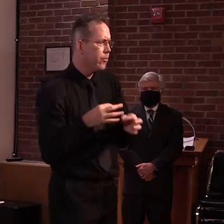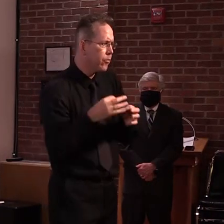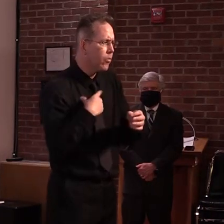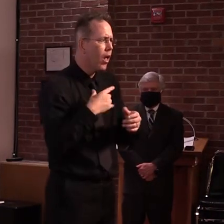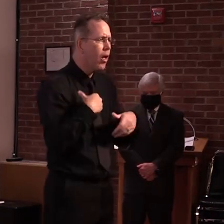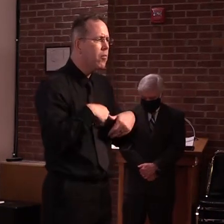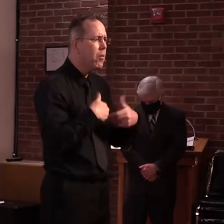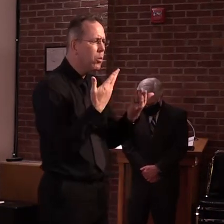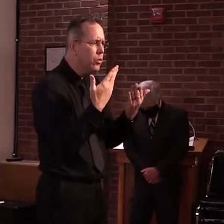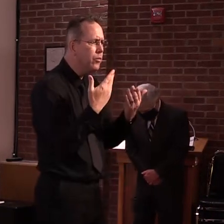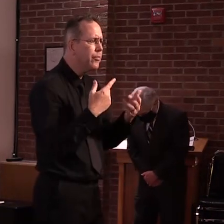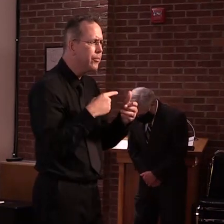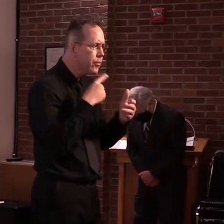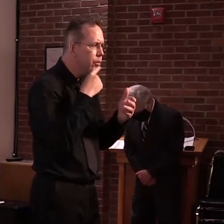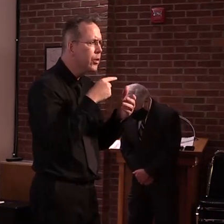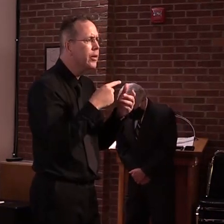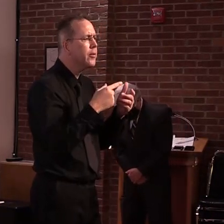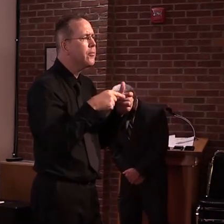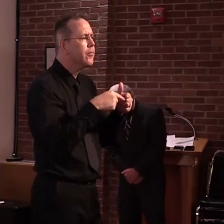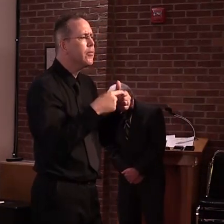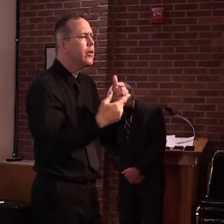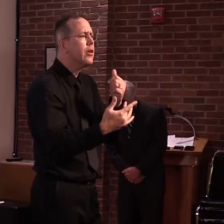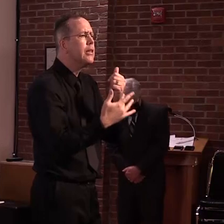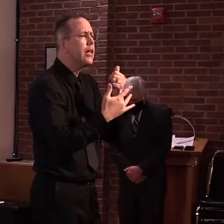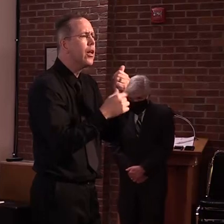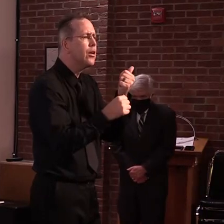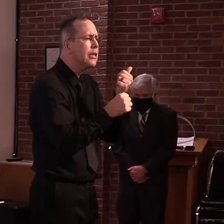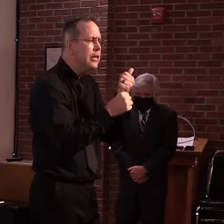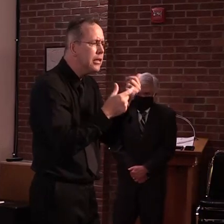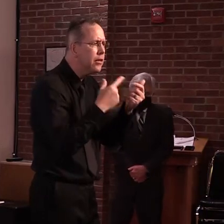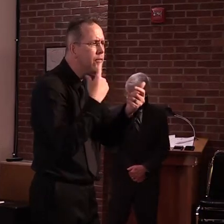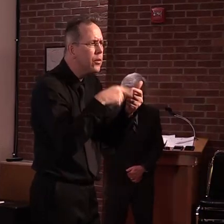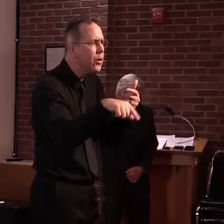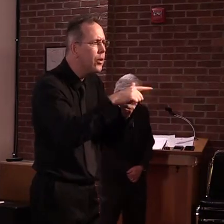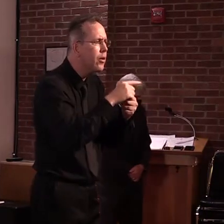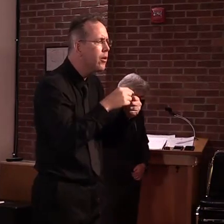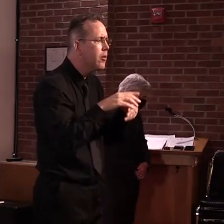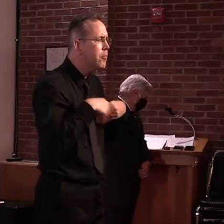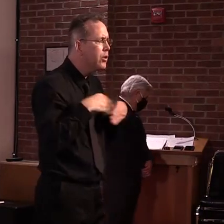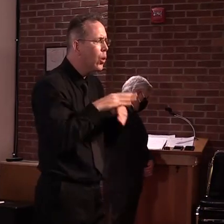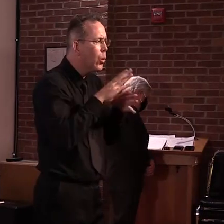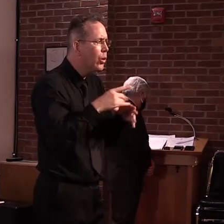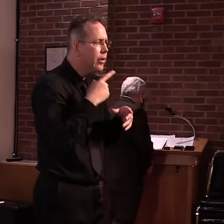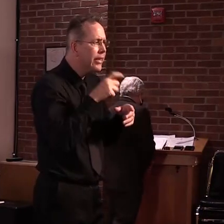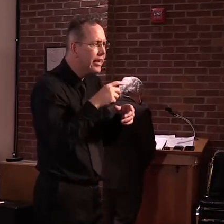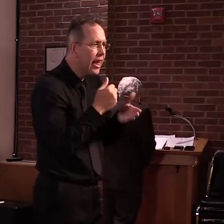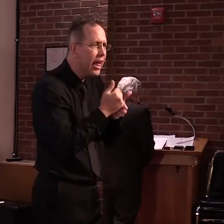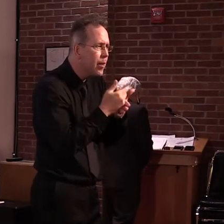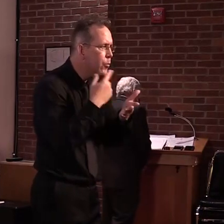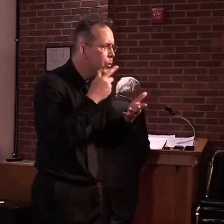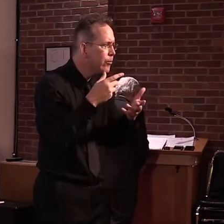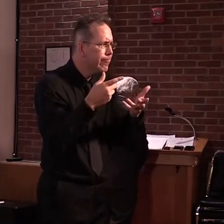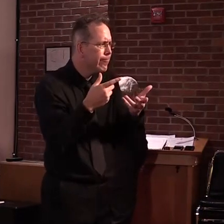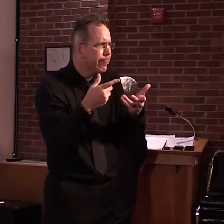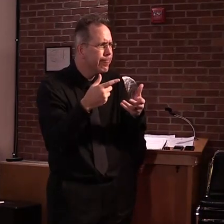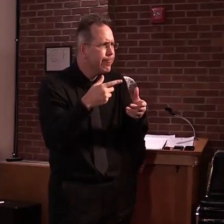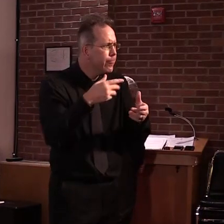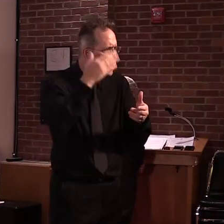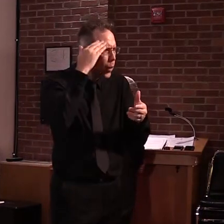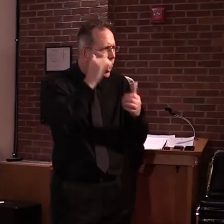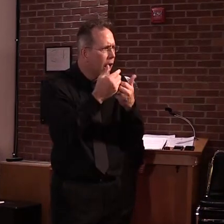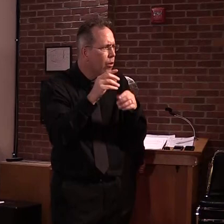are anticipating working with partners who particularly work with micro businesses, small businesses, and local businesses.